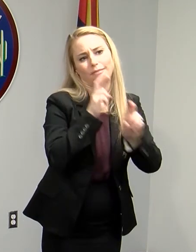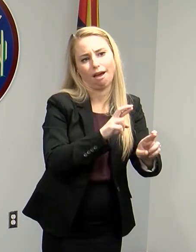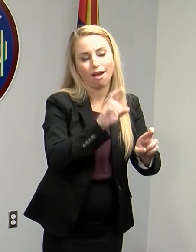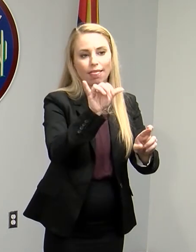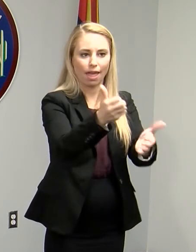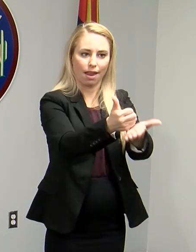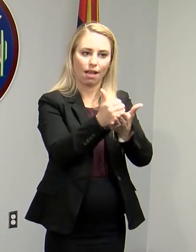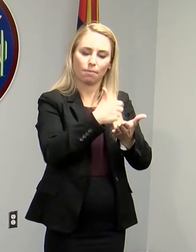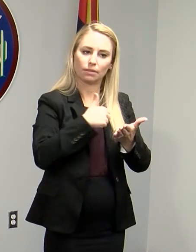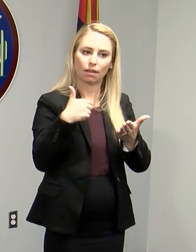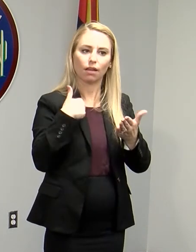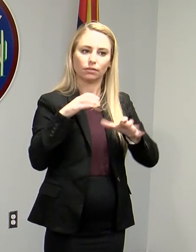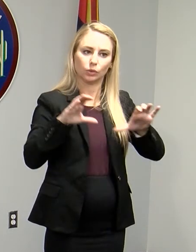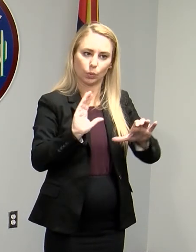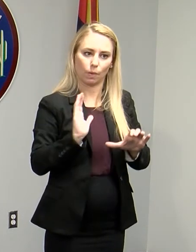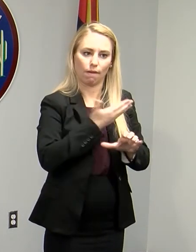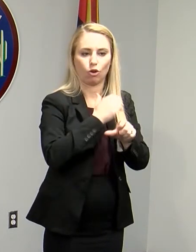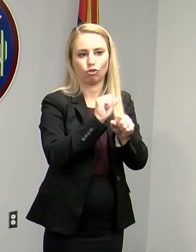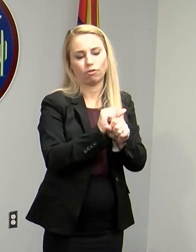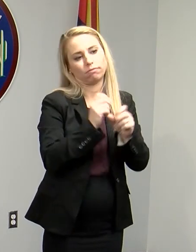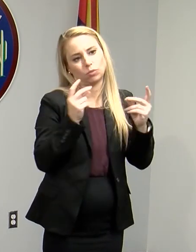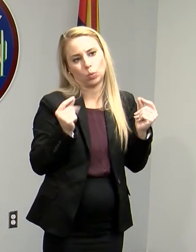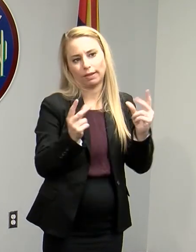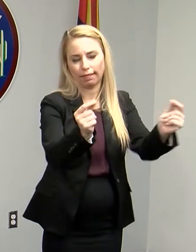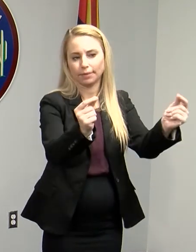more timely and efficient manner. Thank you.